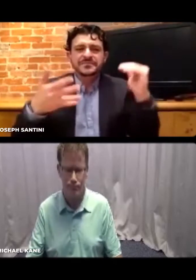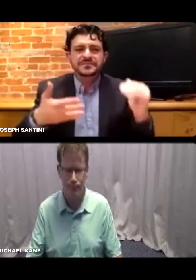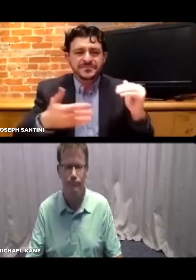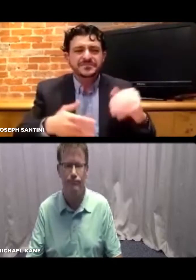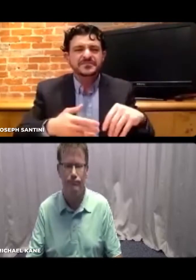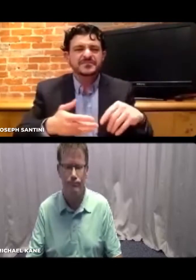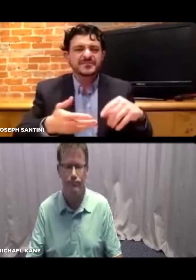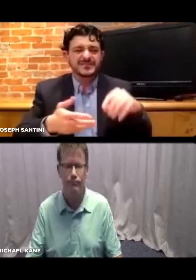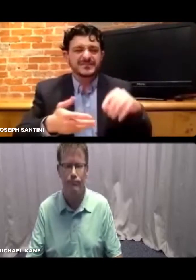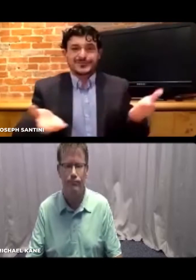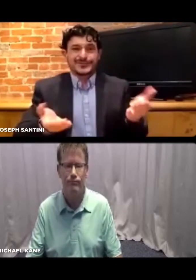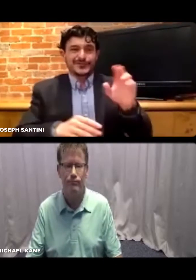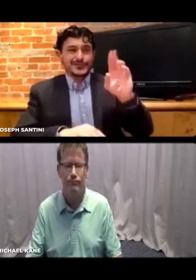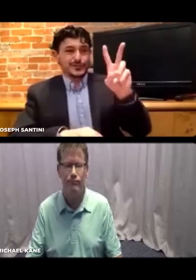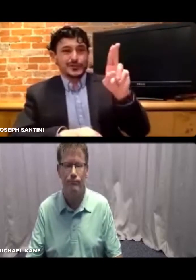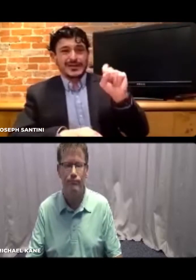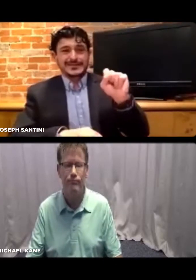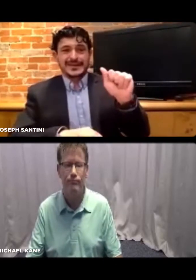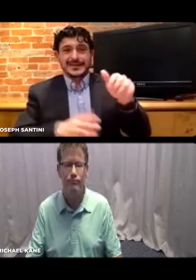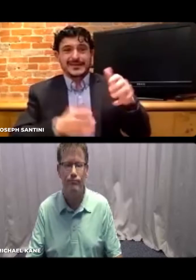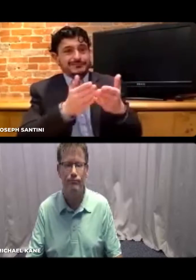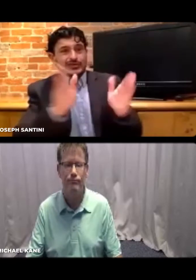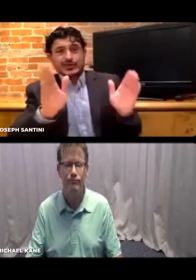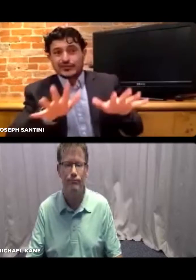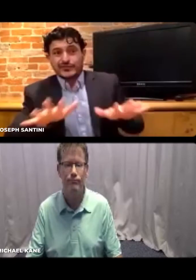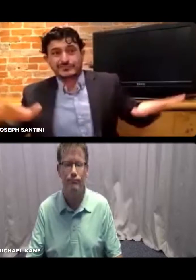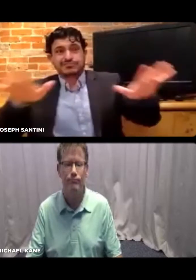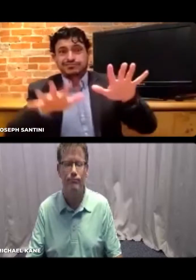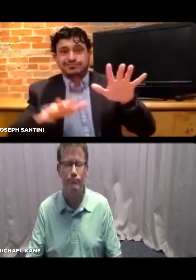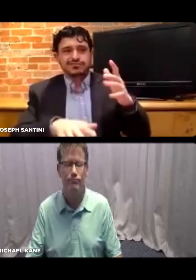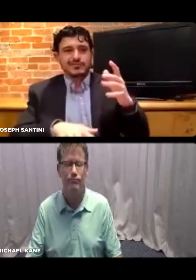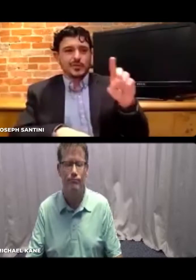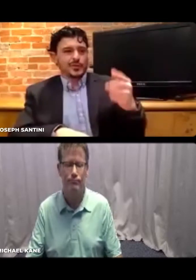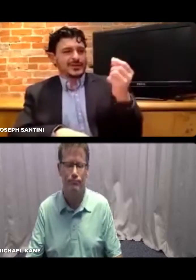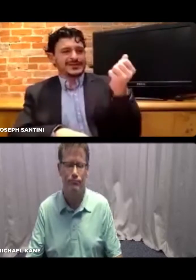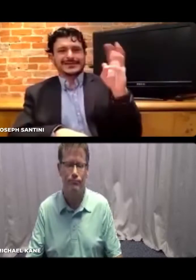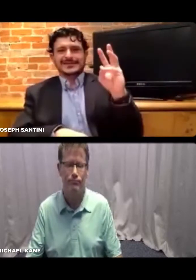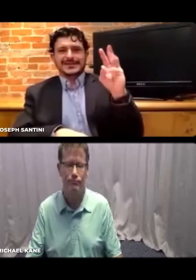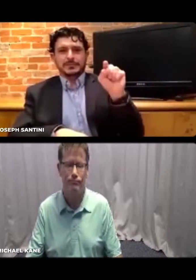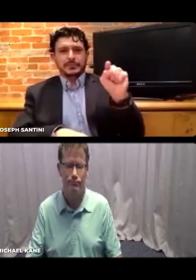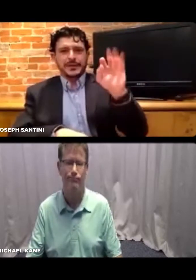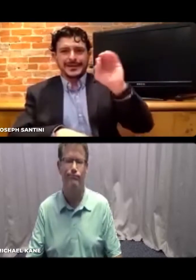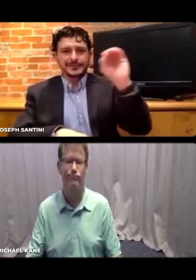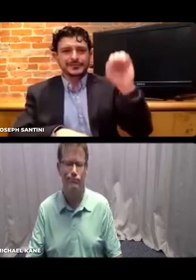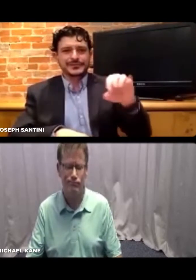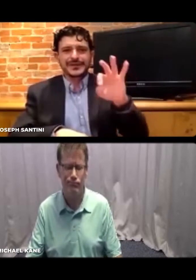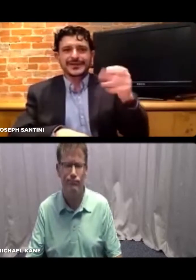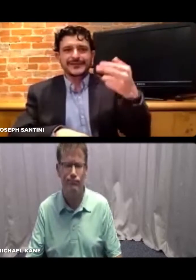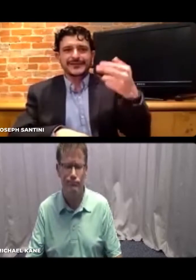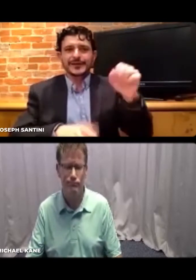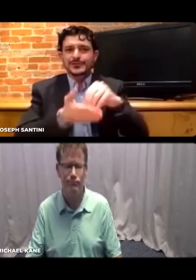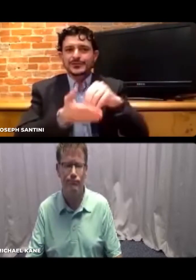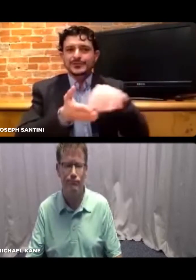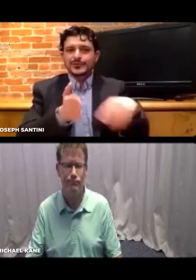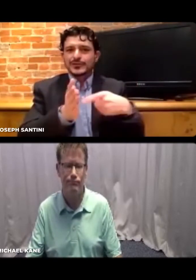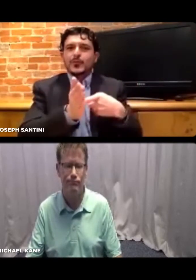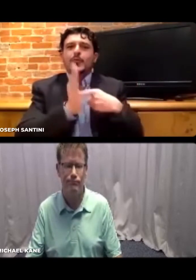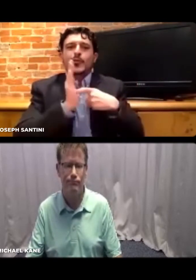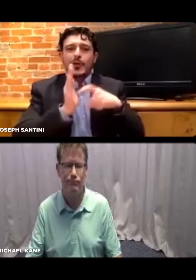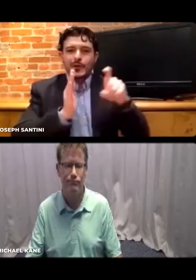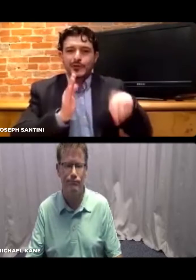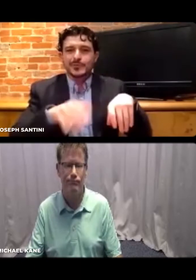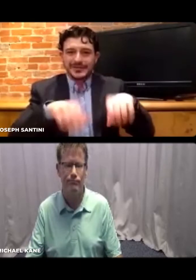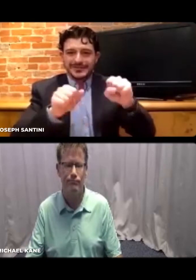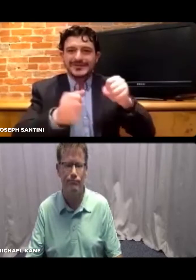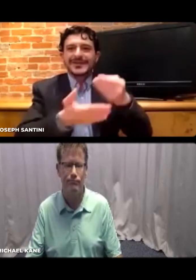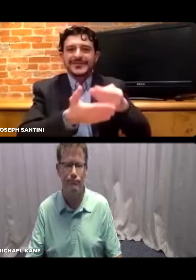be experts at dealing with these issues. In the United States, also, only 16.9% of high school students are